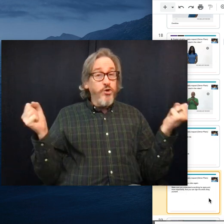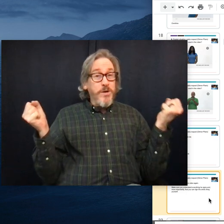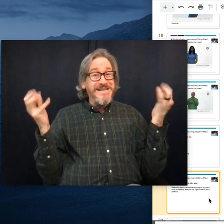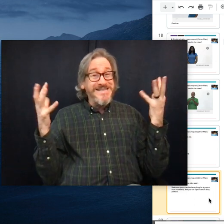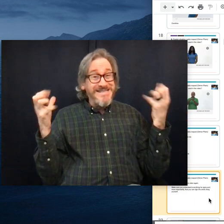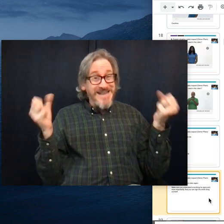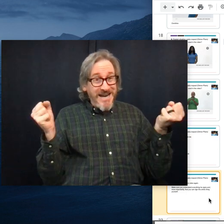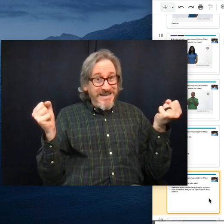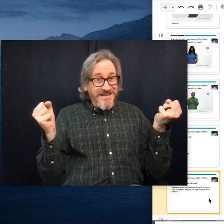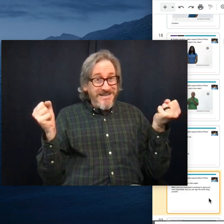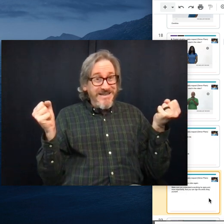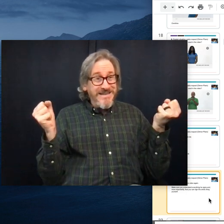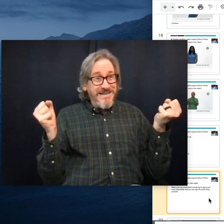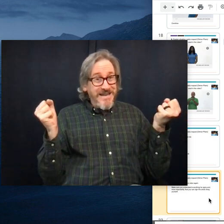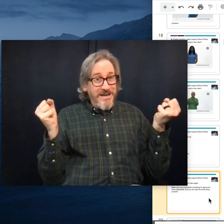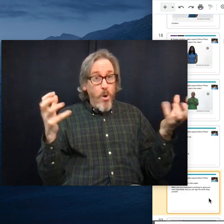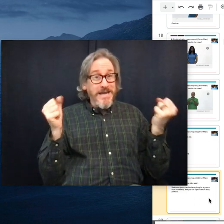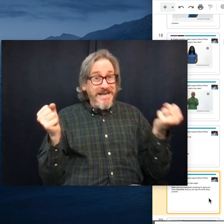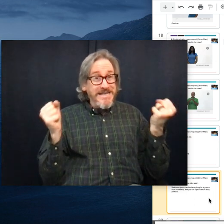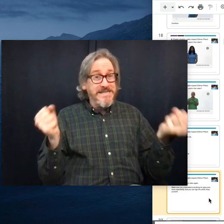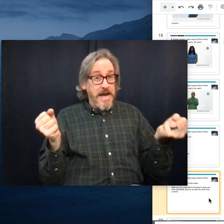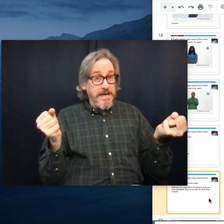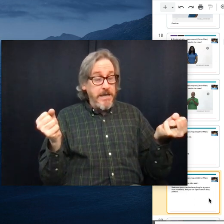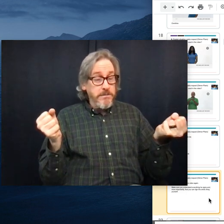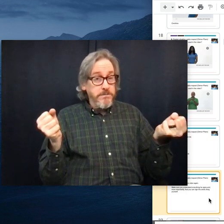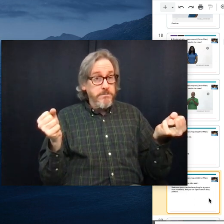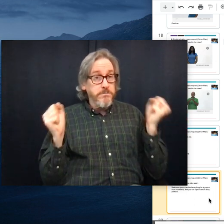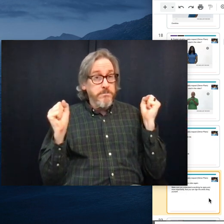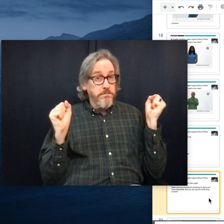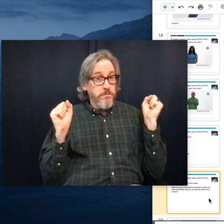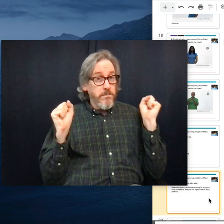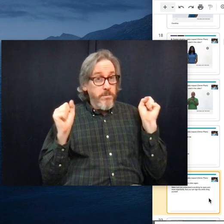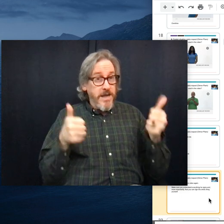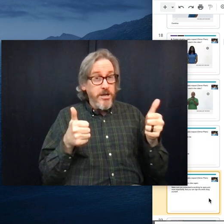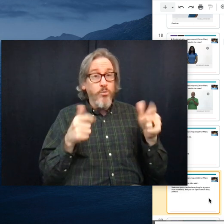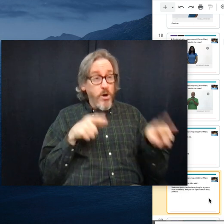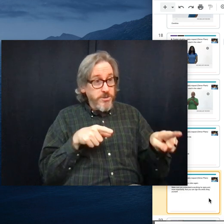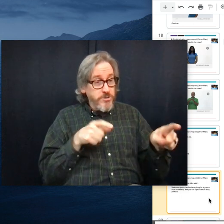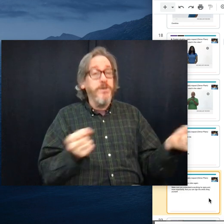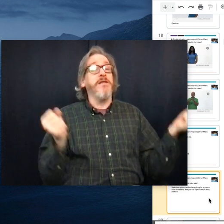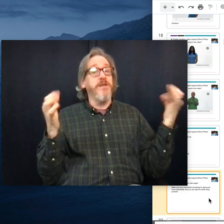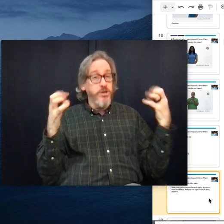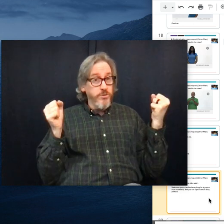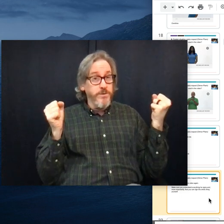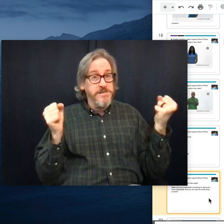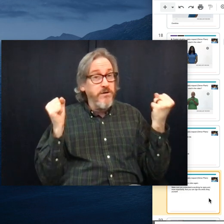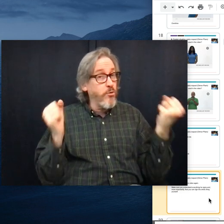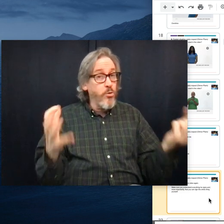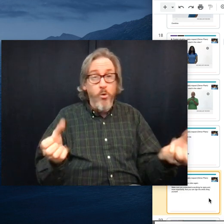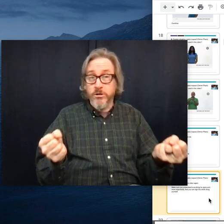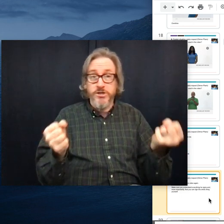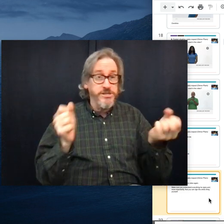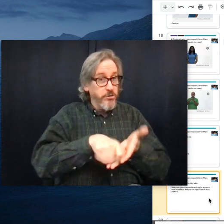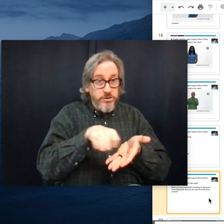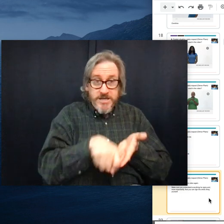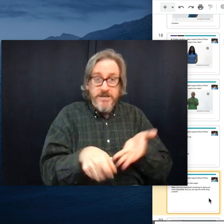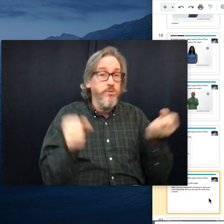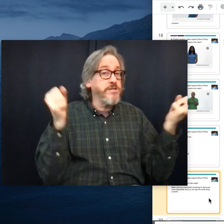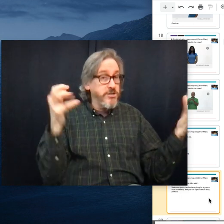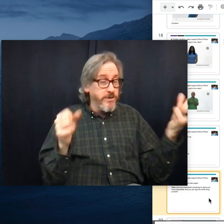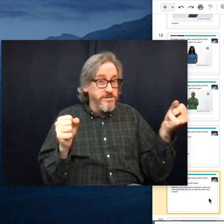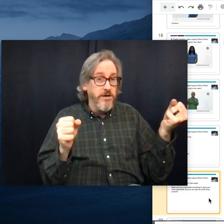If you can sign what he's signing, watch him do it, then you do it yourself, or just,